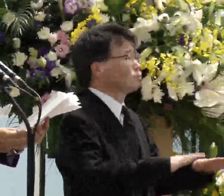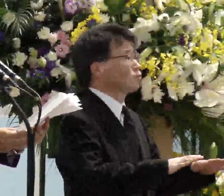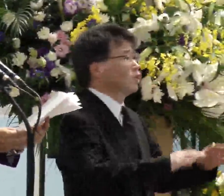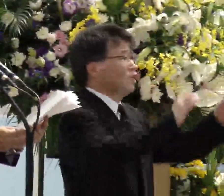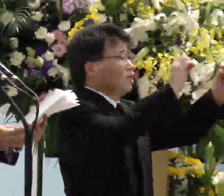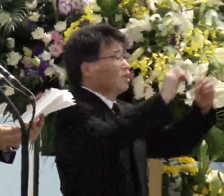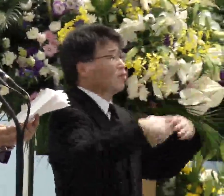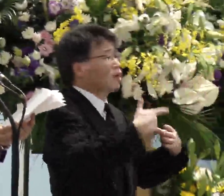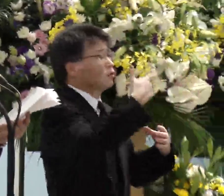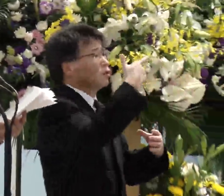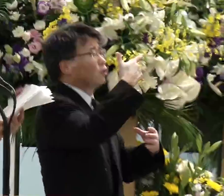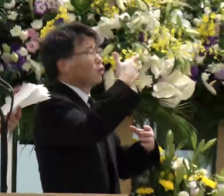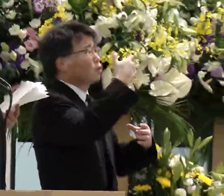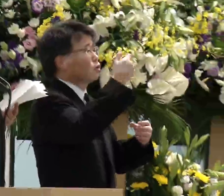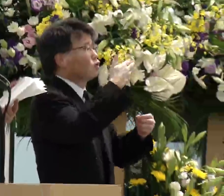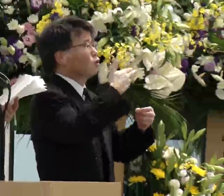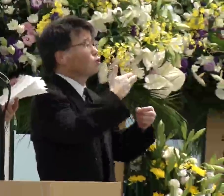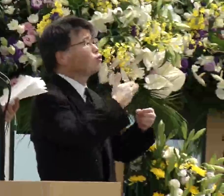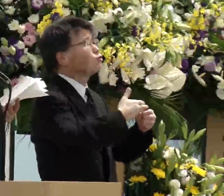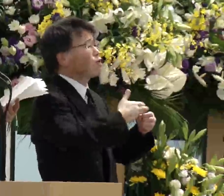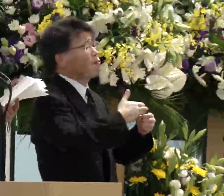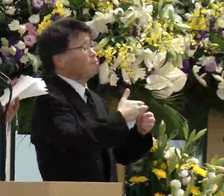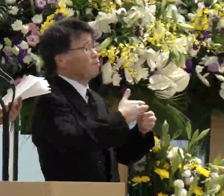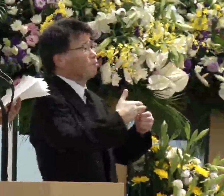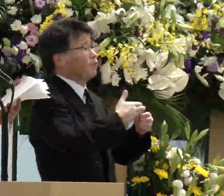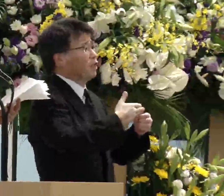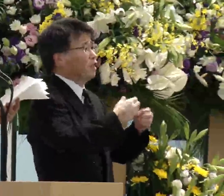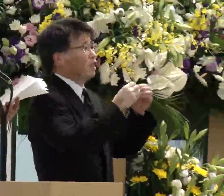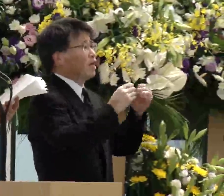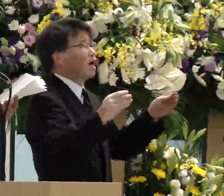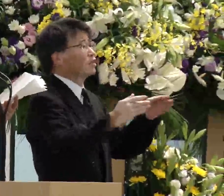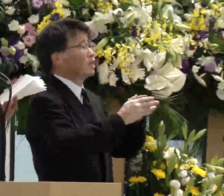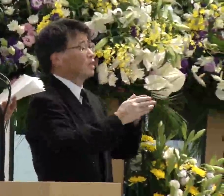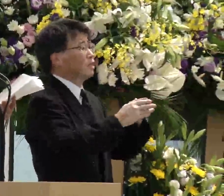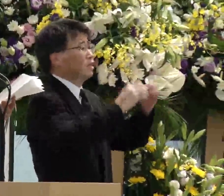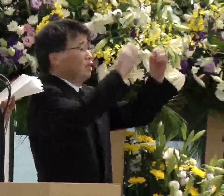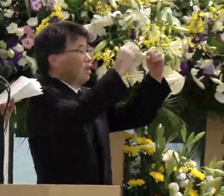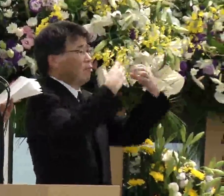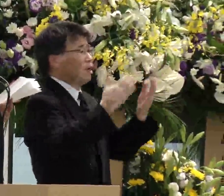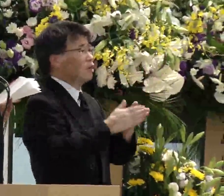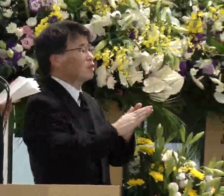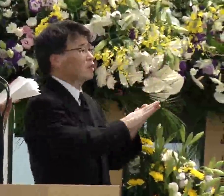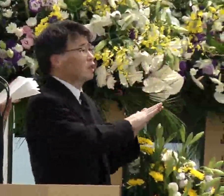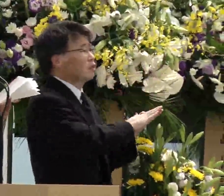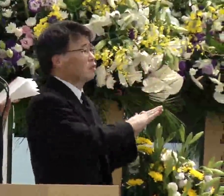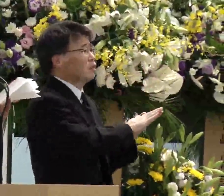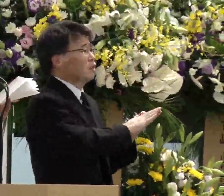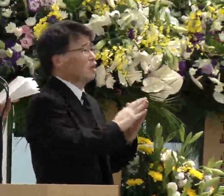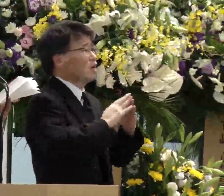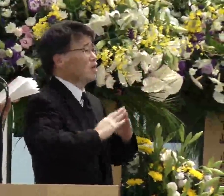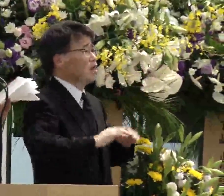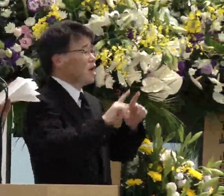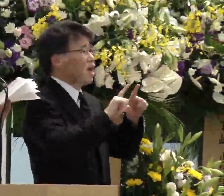Here today, on the occasion of the 69th Nagasaki Peace Ceremony,